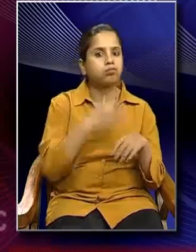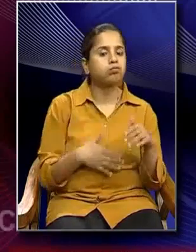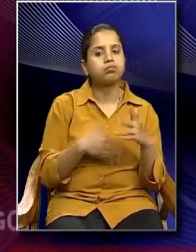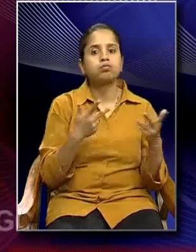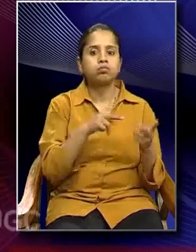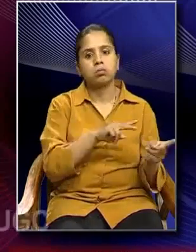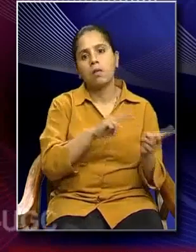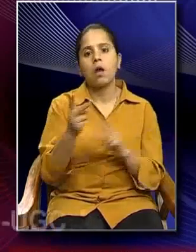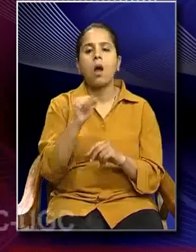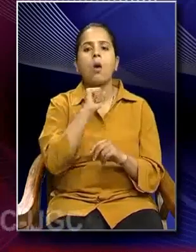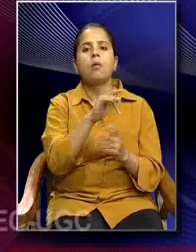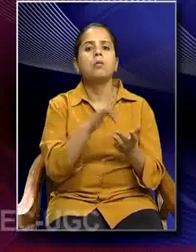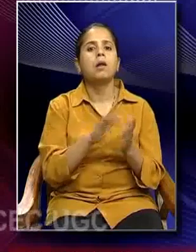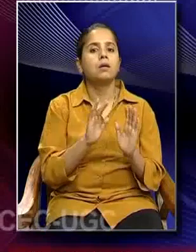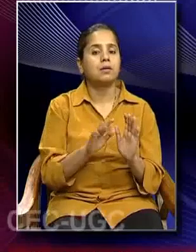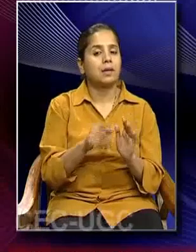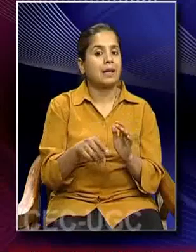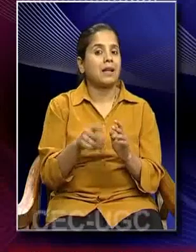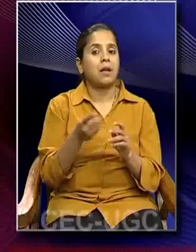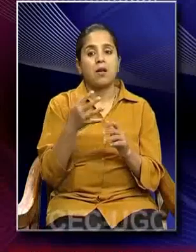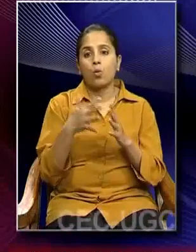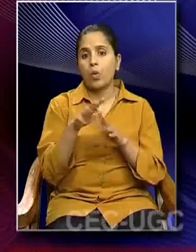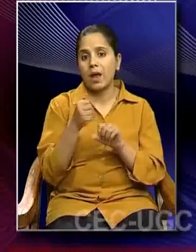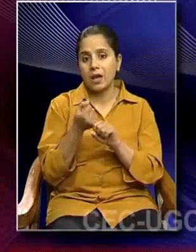in the native places. So differential wage rate